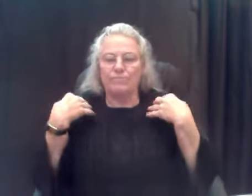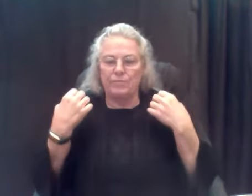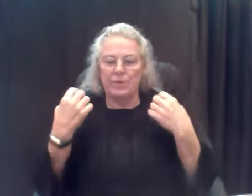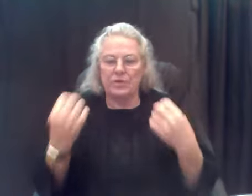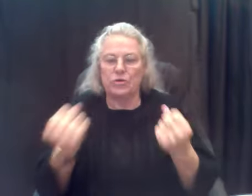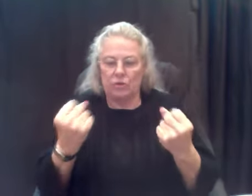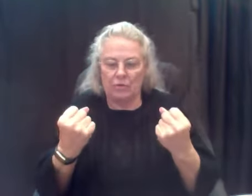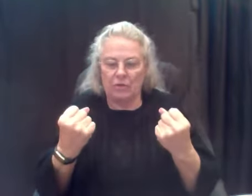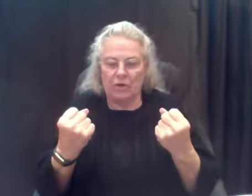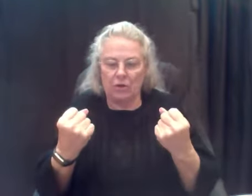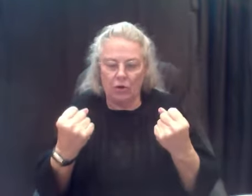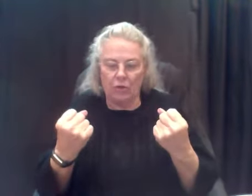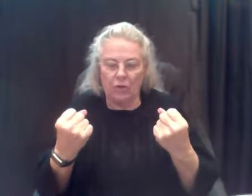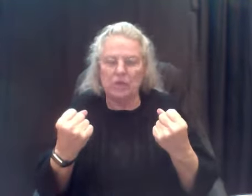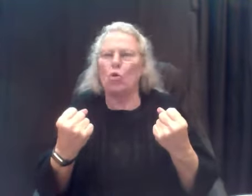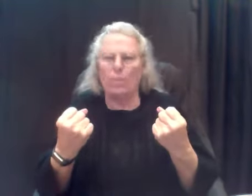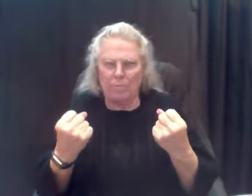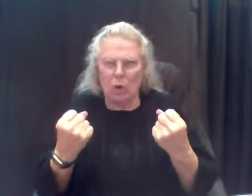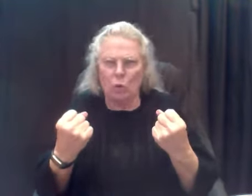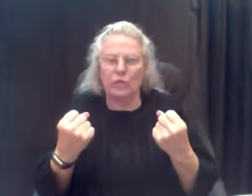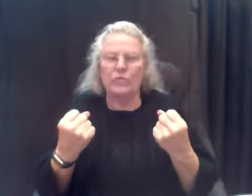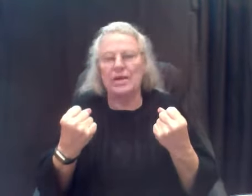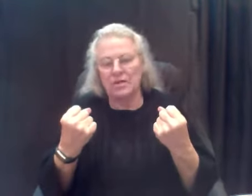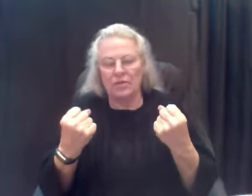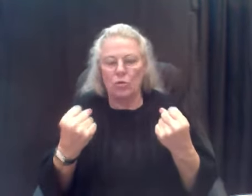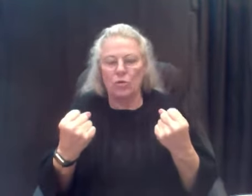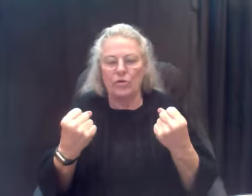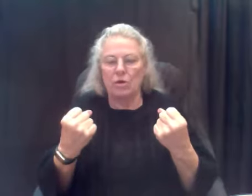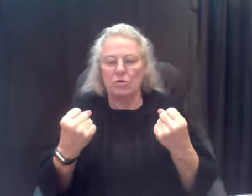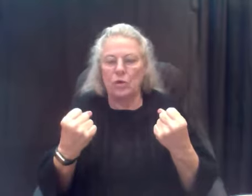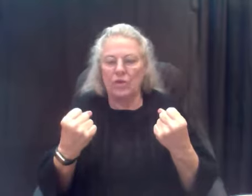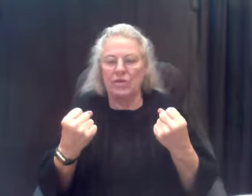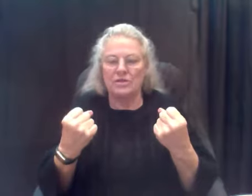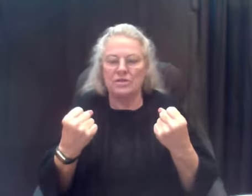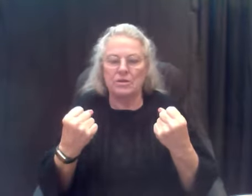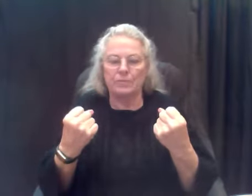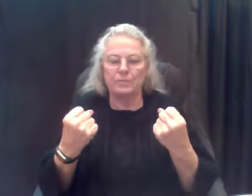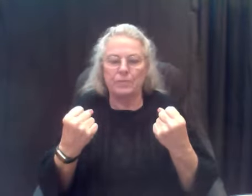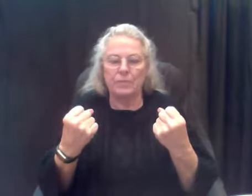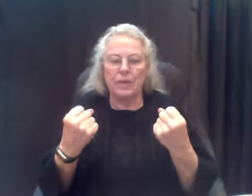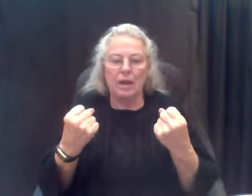But the courage or bold, that's another word that goes with this.